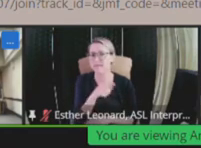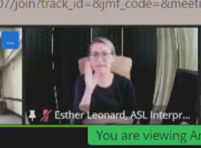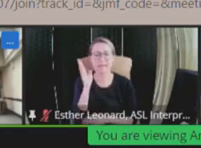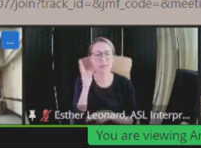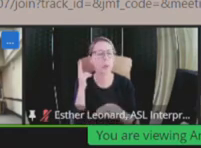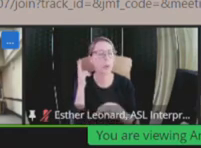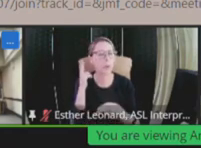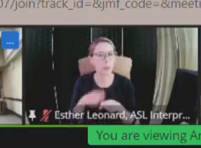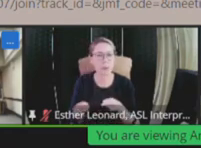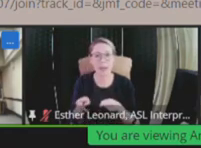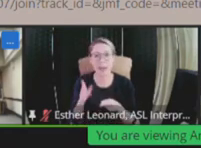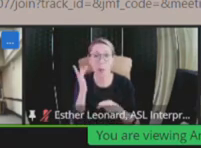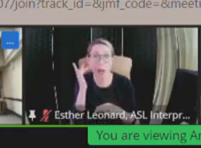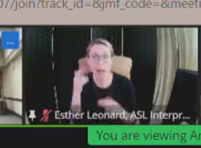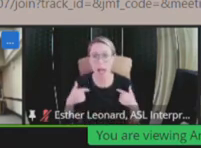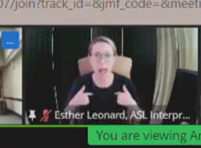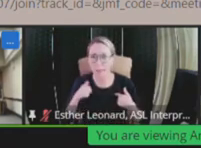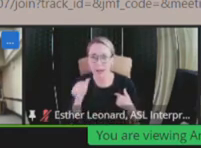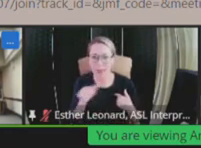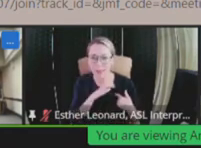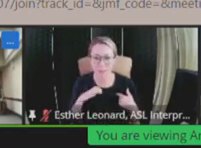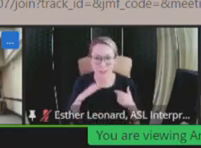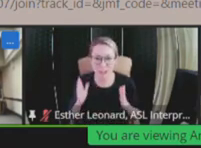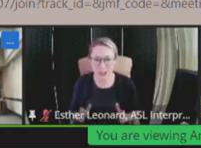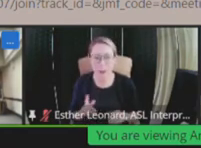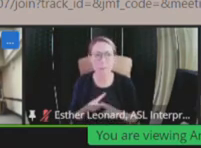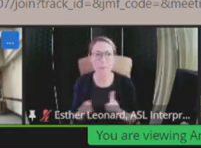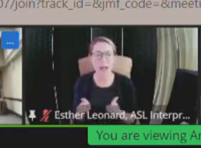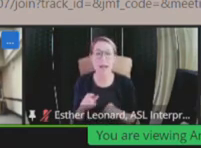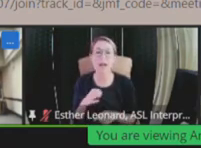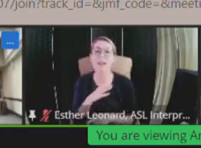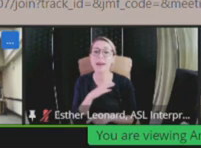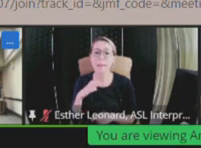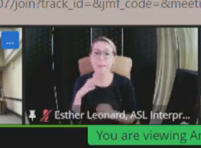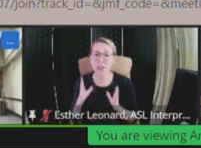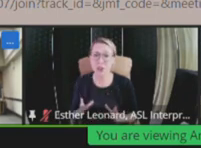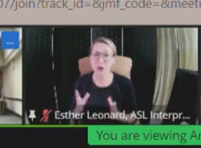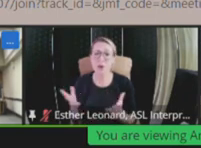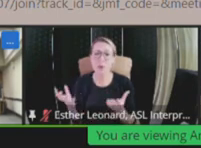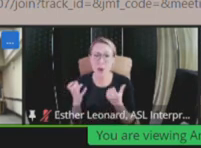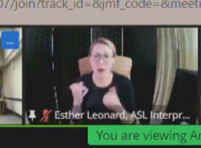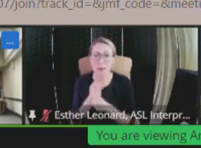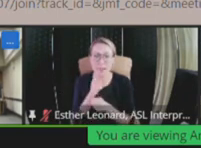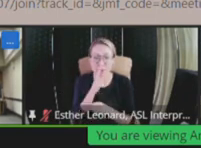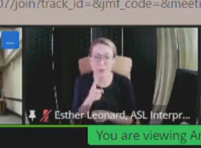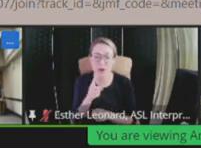I am not the commissioner, but a few things that she wanted to make sure were